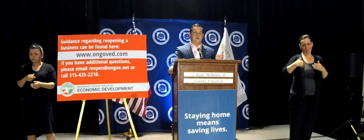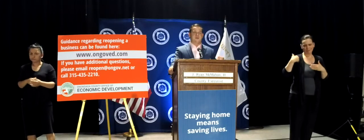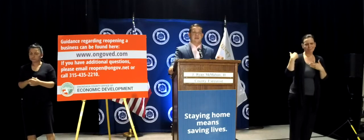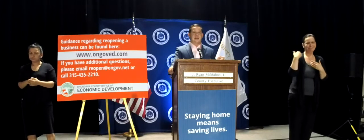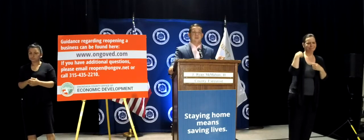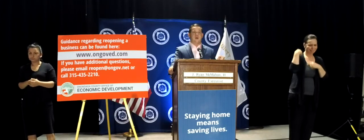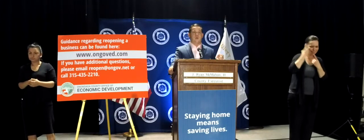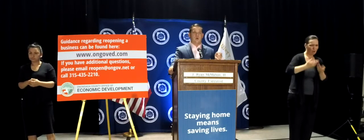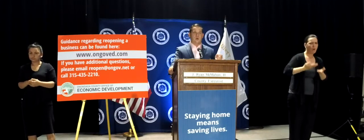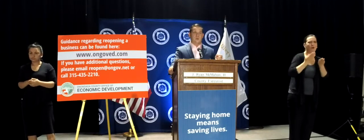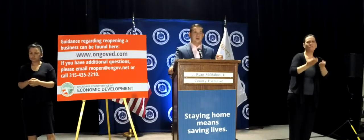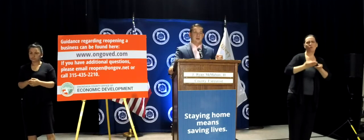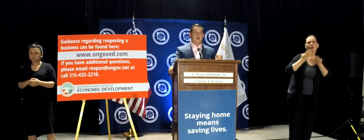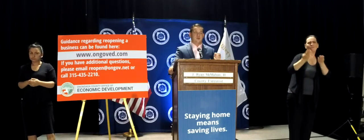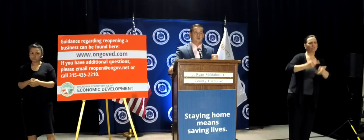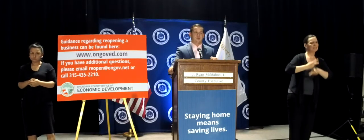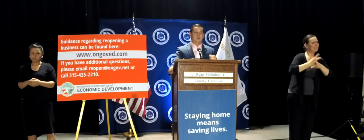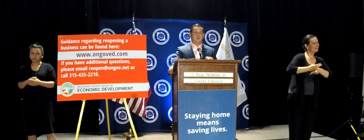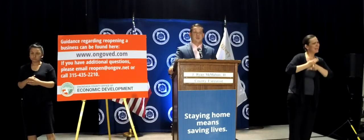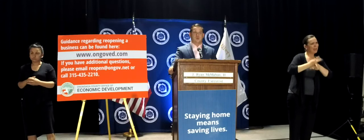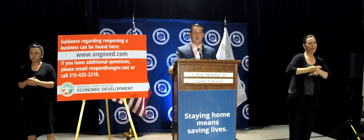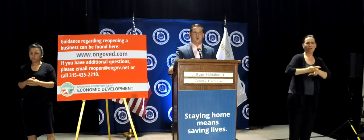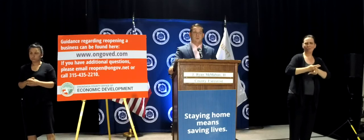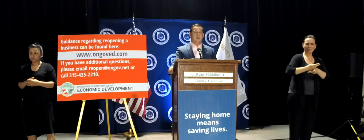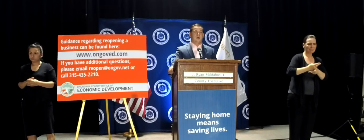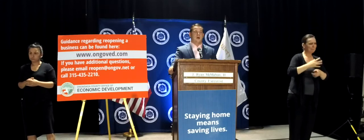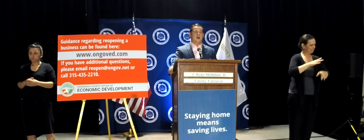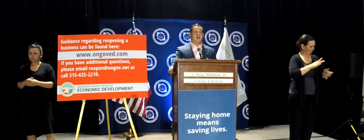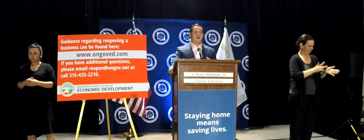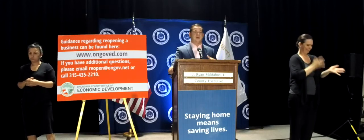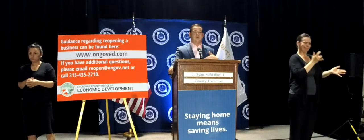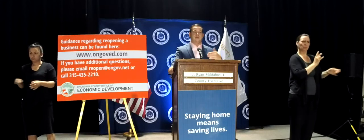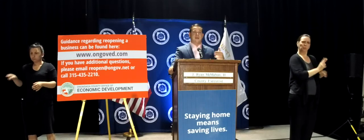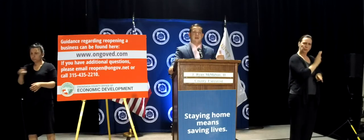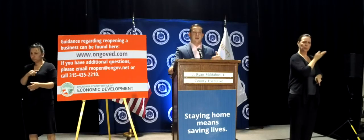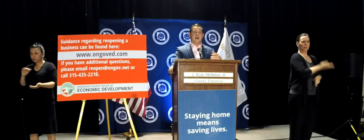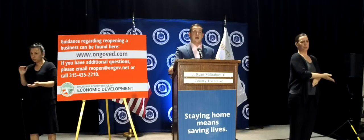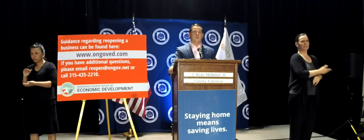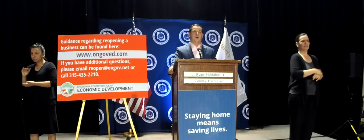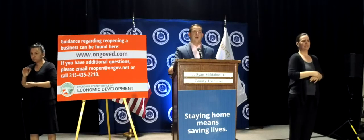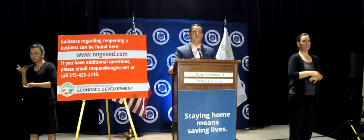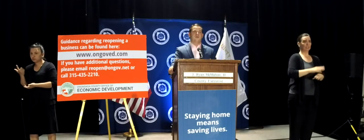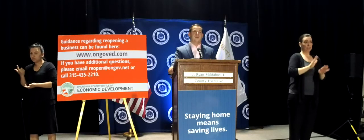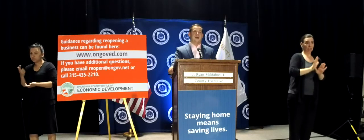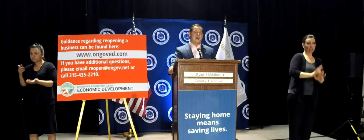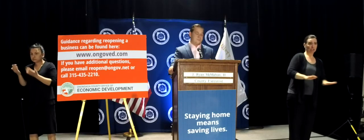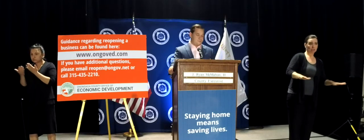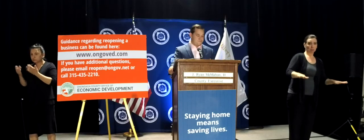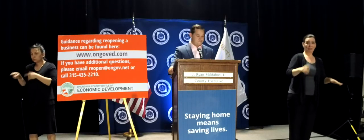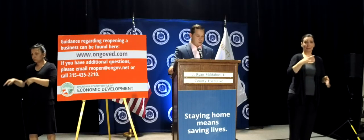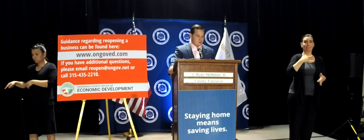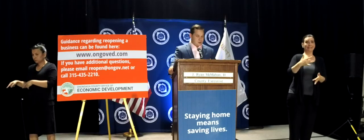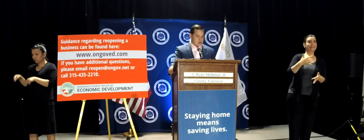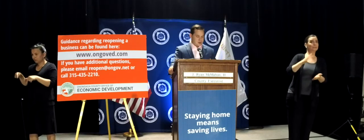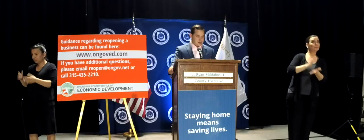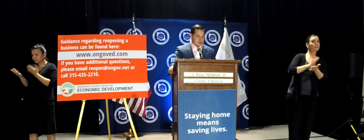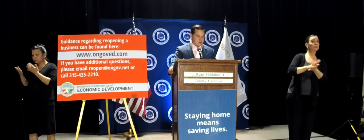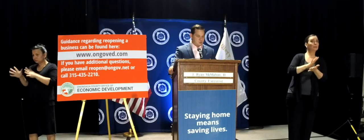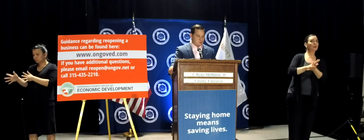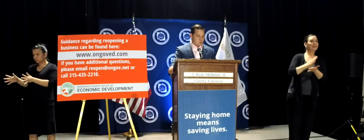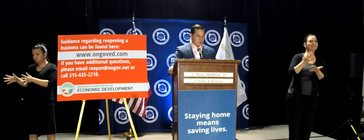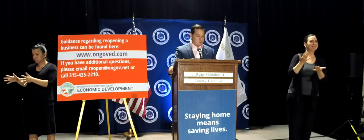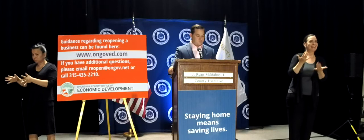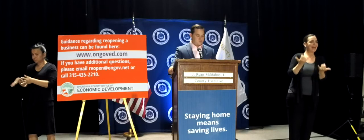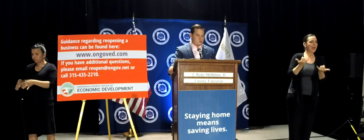still a period of time now where normally your children would be in school, and now you have a daycare gap. We're helping fill that gap. And